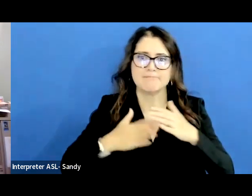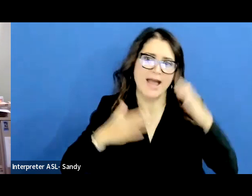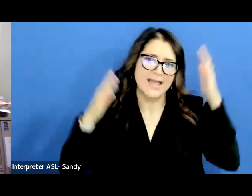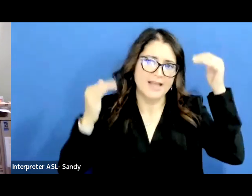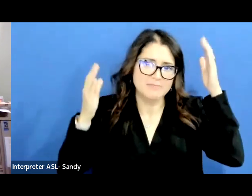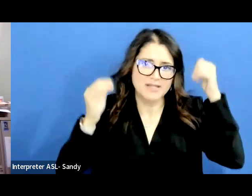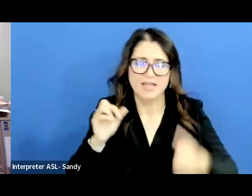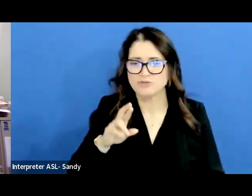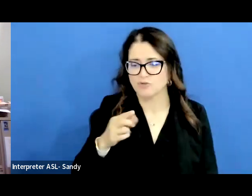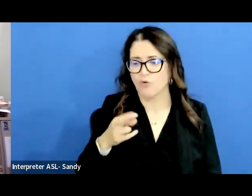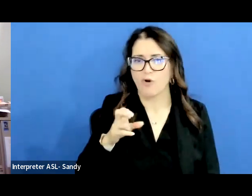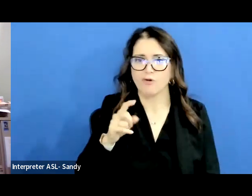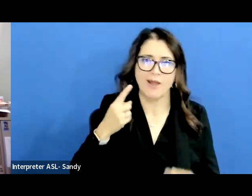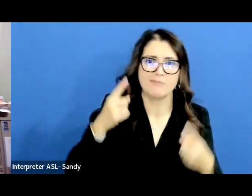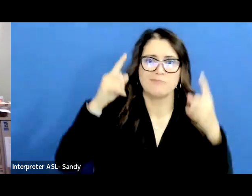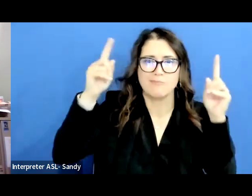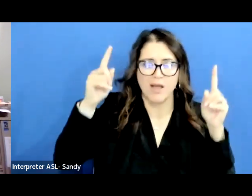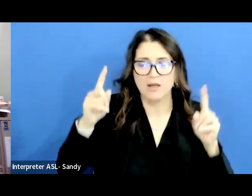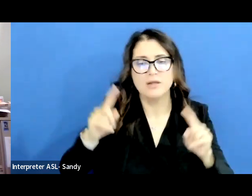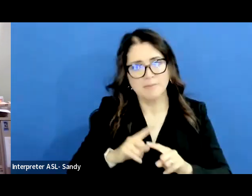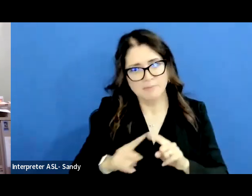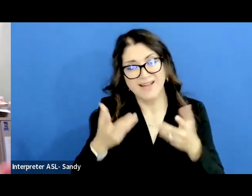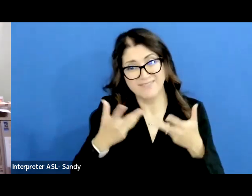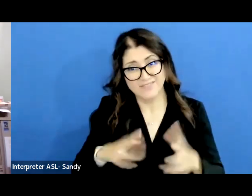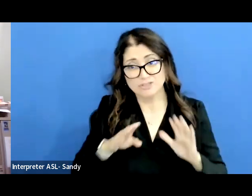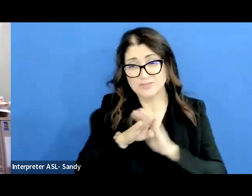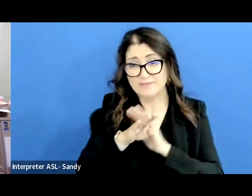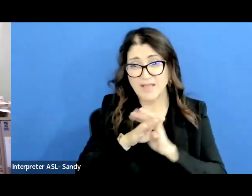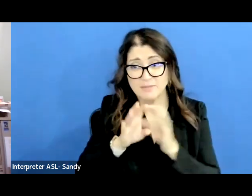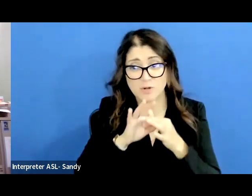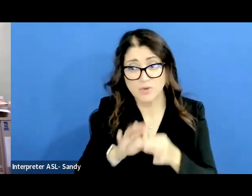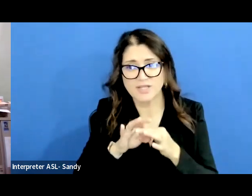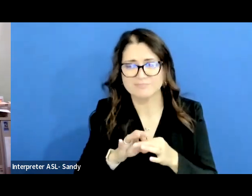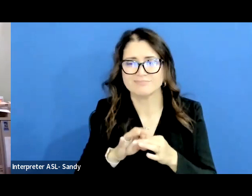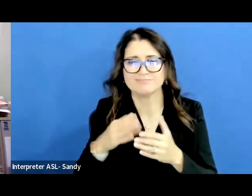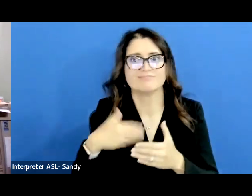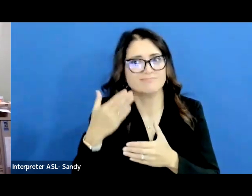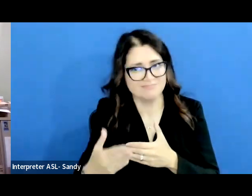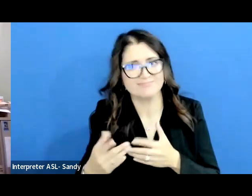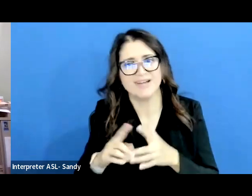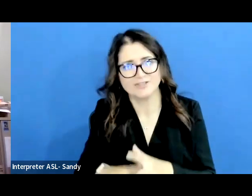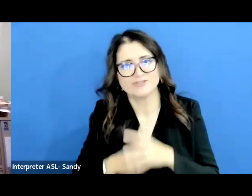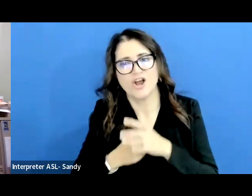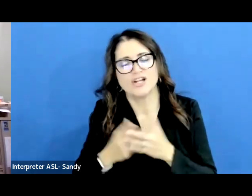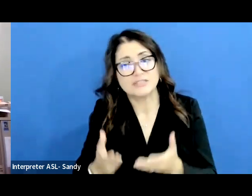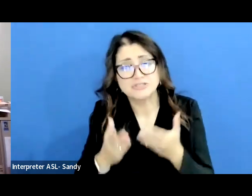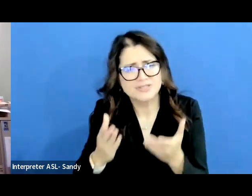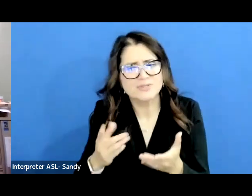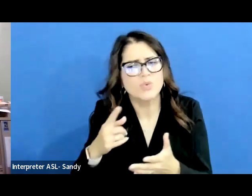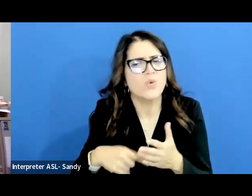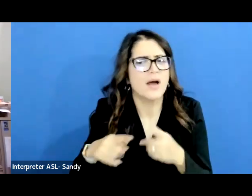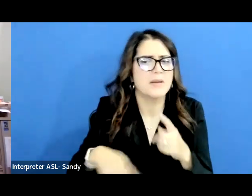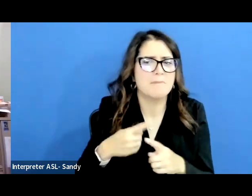then after I've developed a relationship with them, then I start suggesting, what about if this, or have you thought